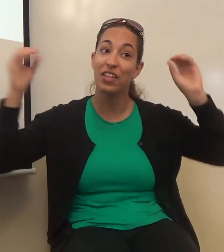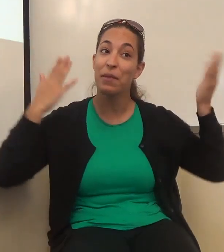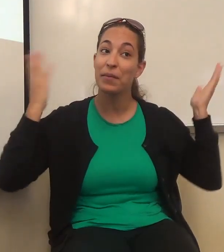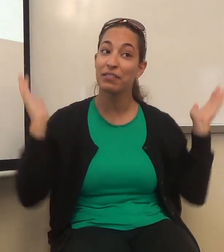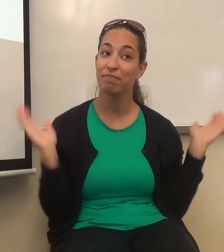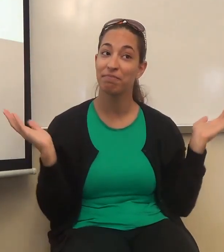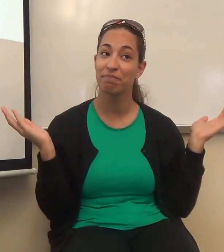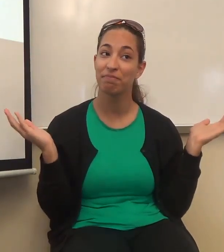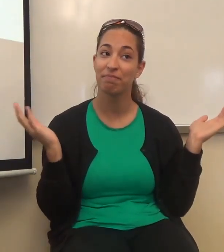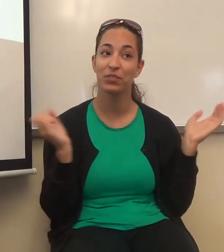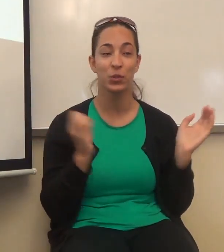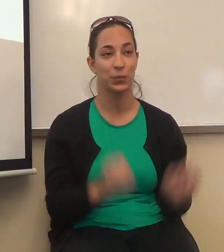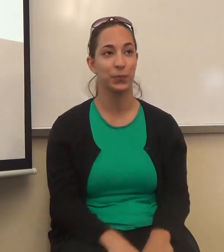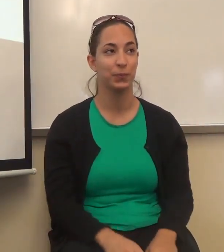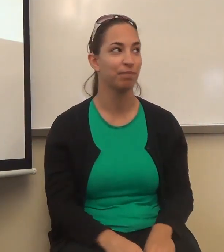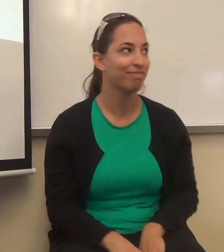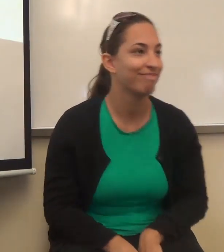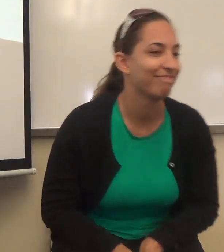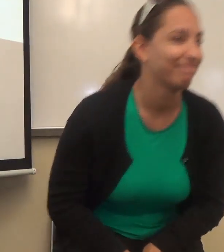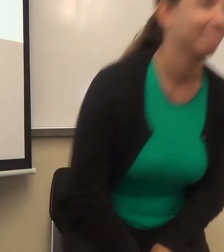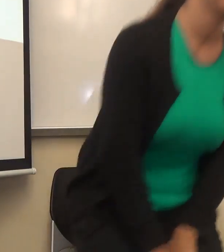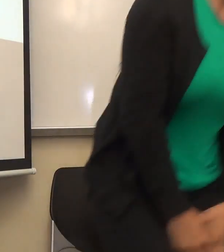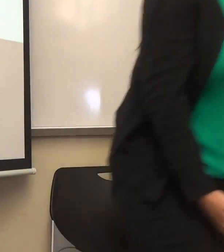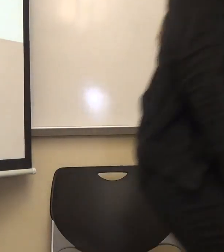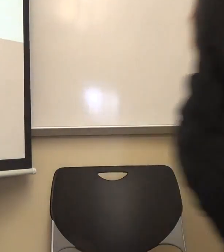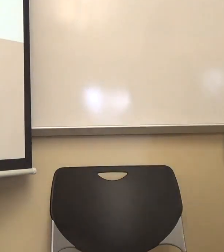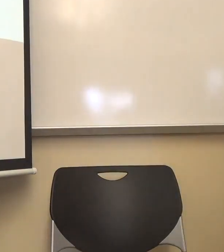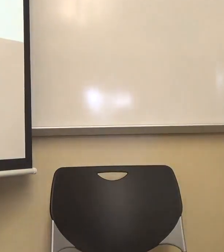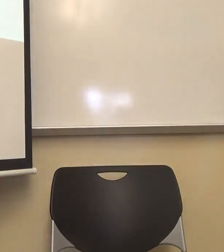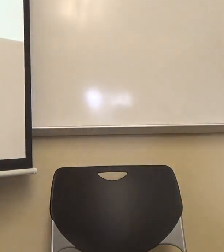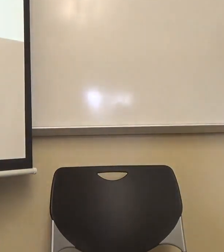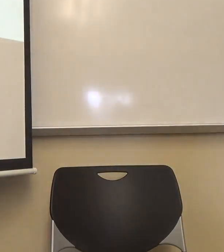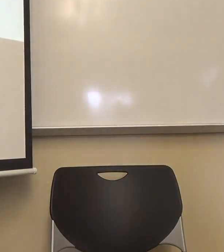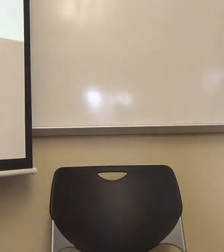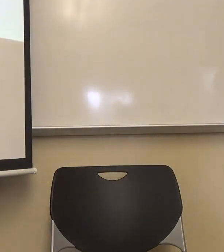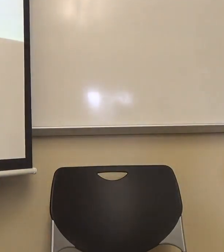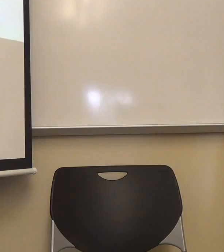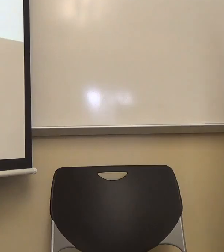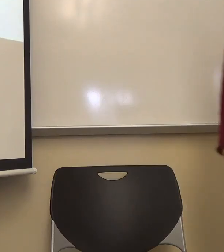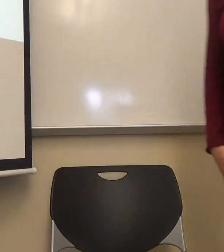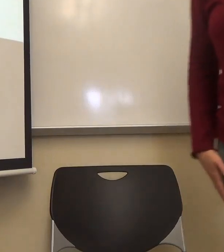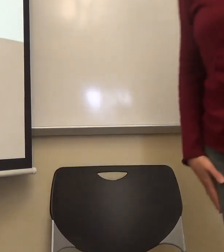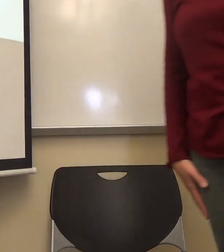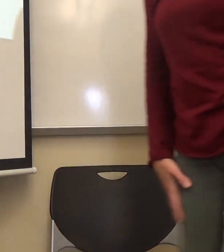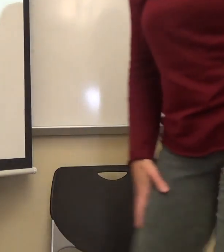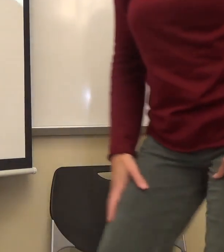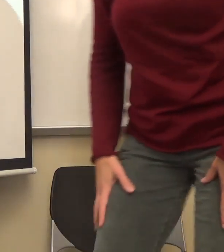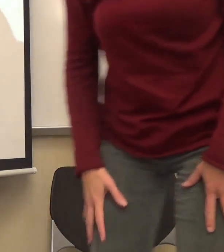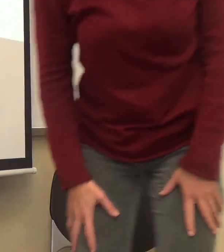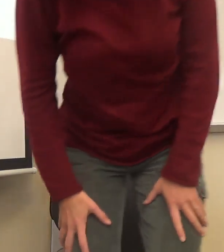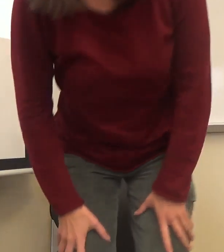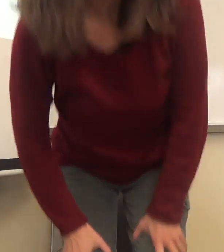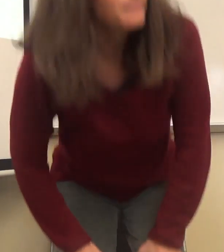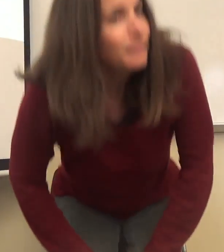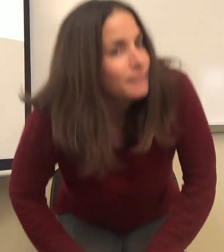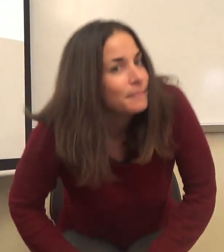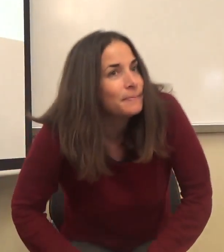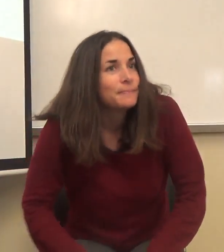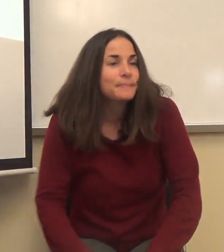Okay? And that way you're not learning. Big man? I always do that. Yeah, this is a good